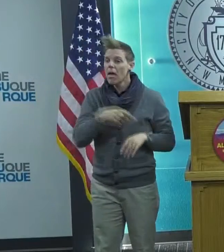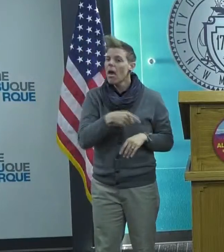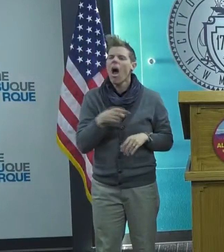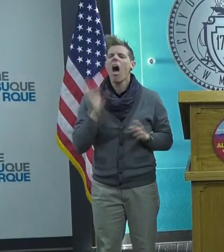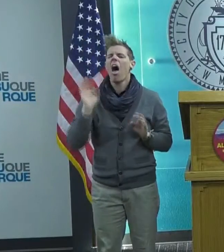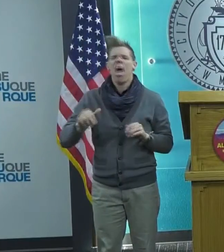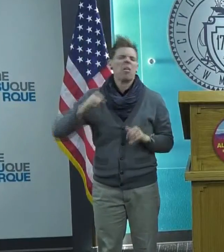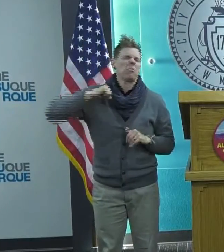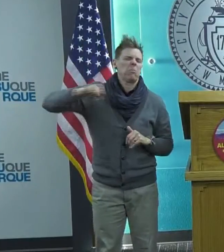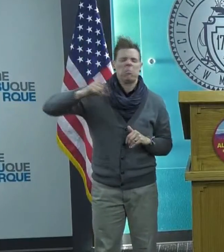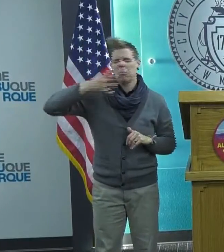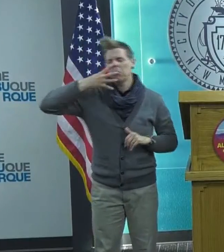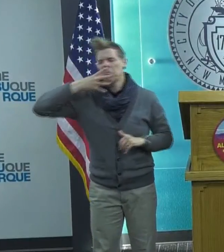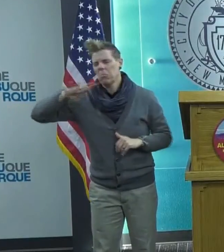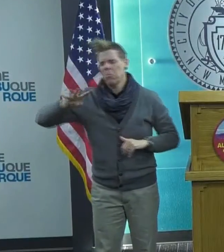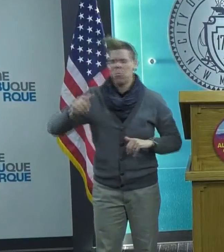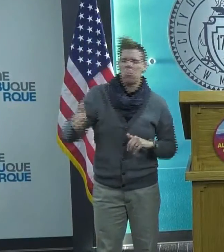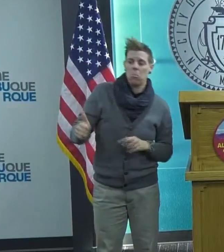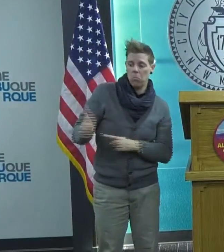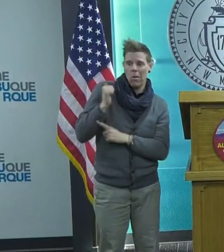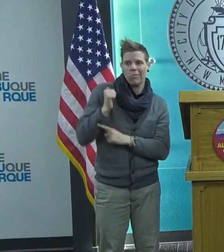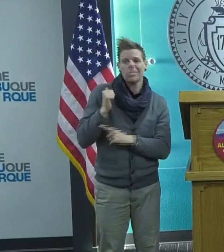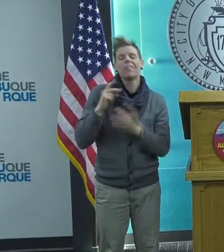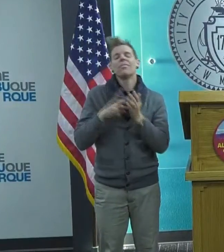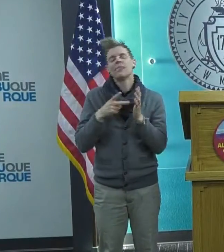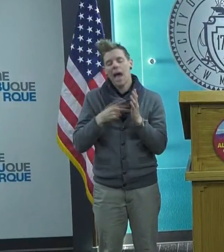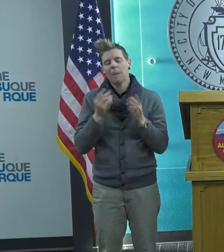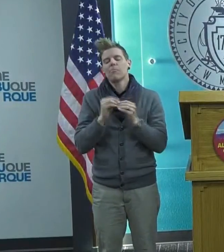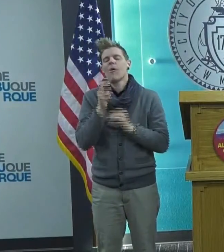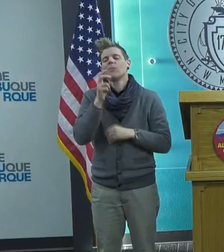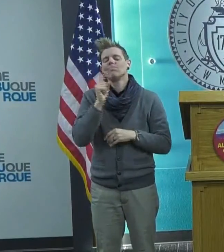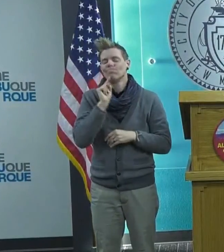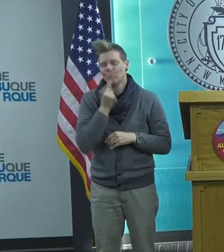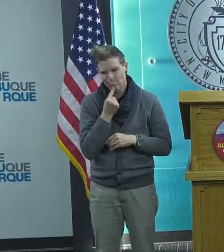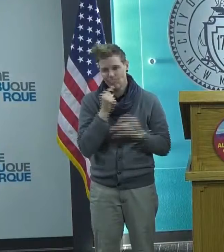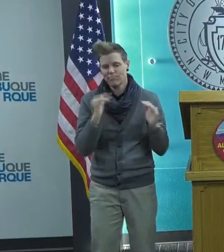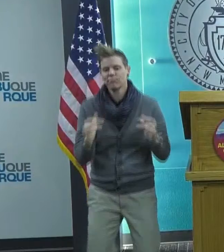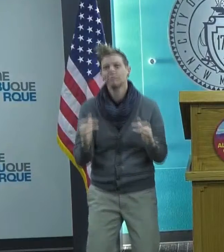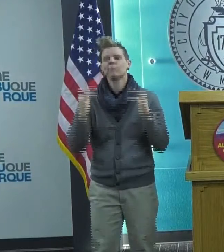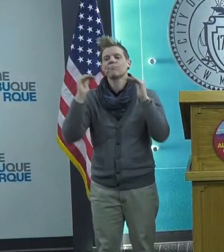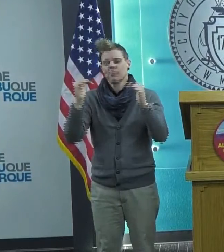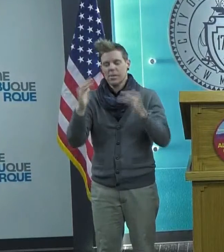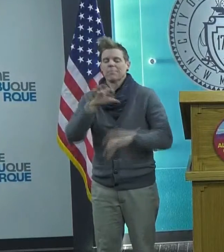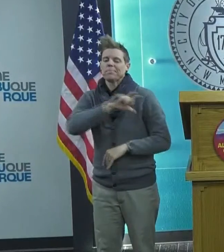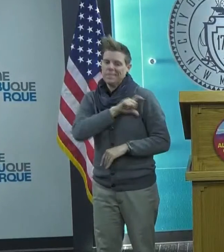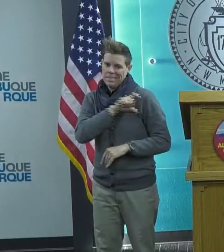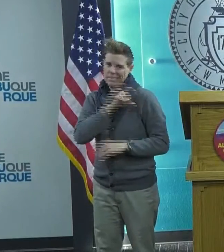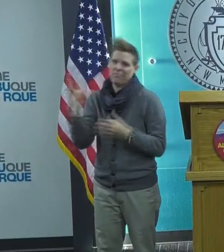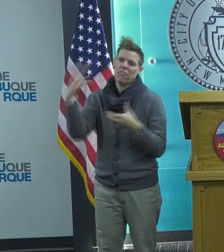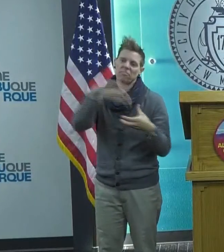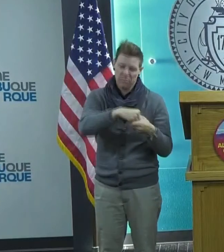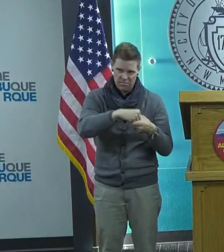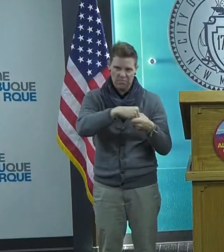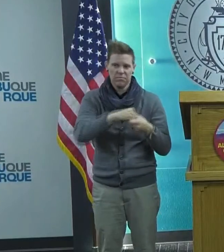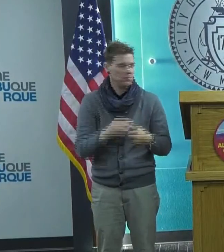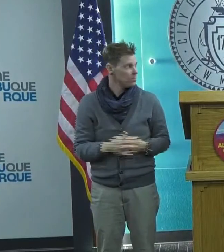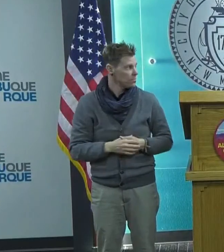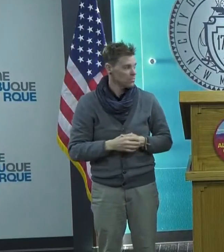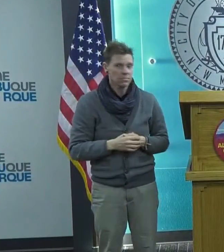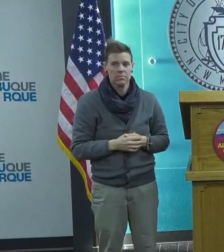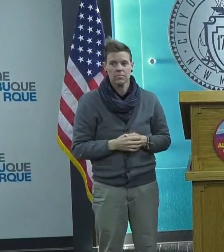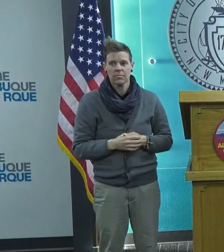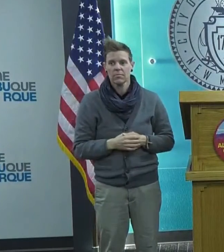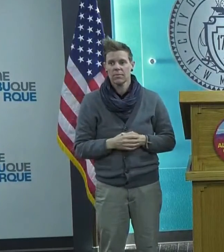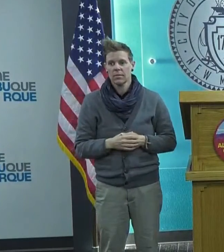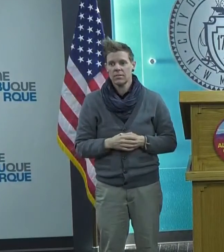then we will use that sort of escalation method to bring about compliance. Now, I think, too, we just want to highlight